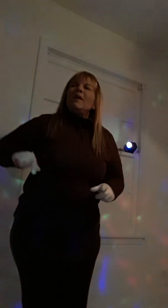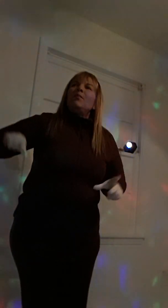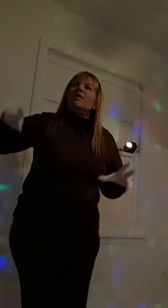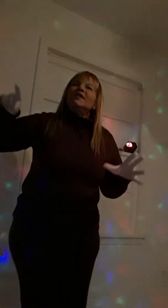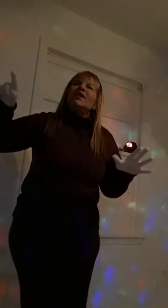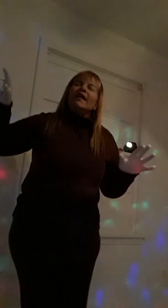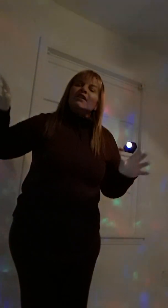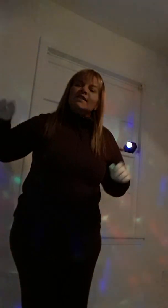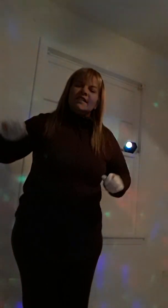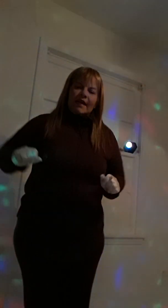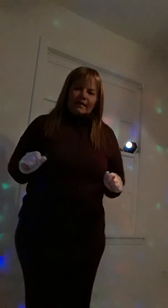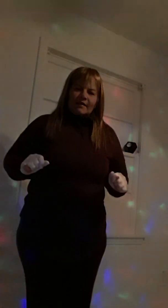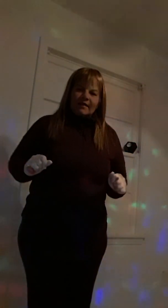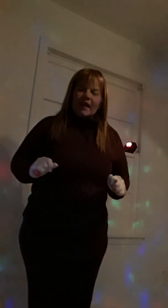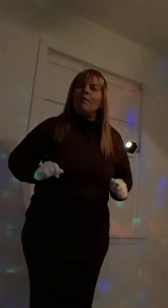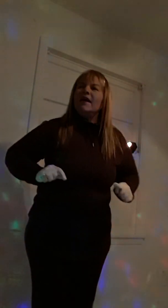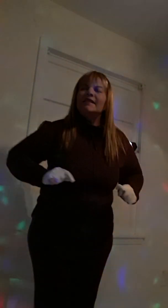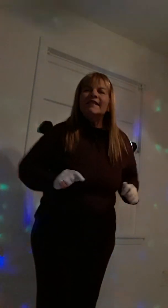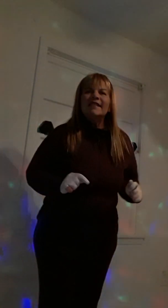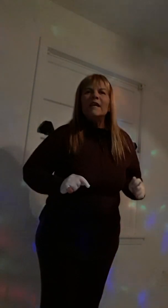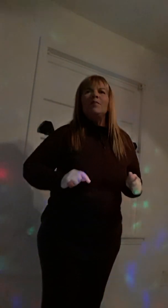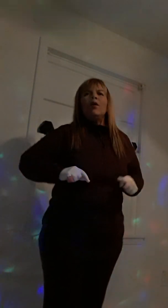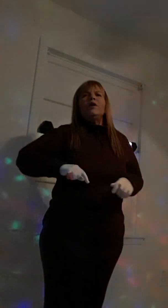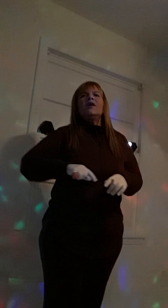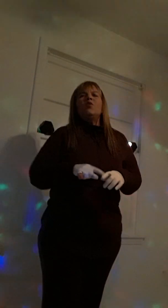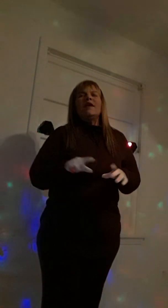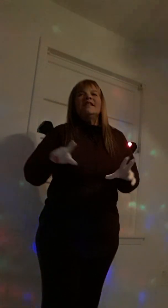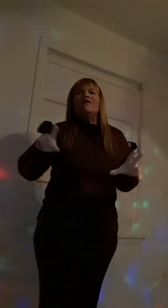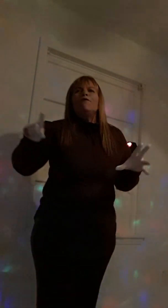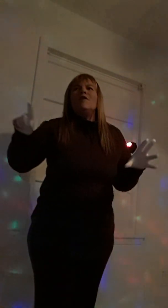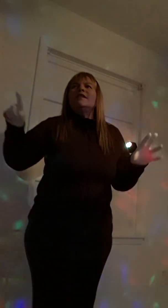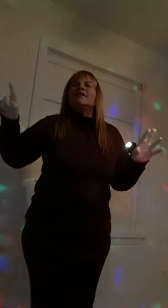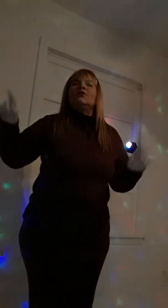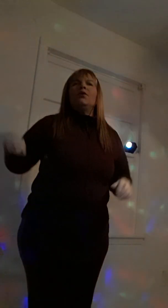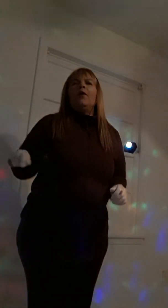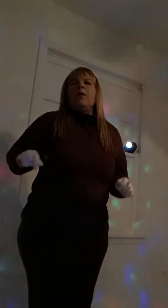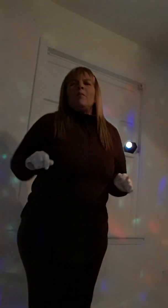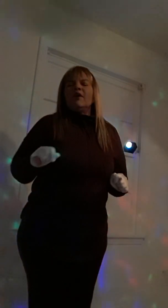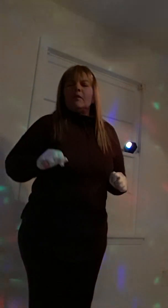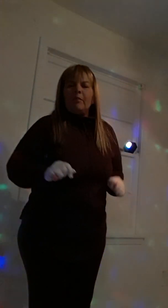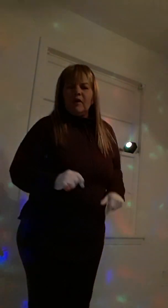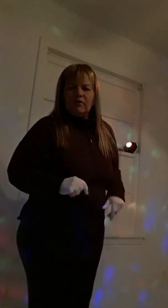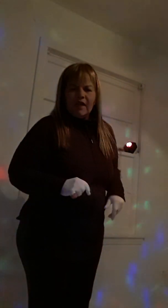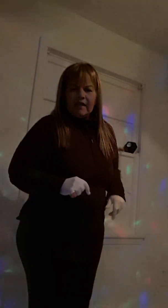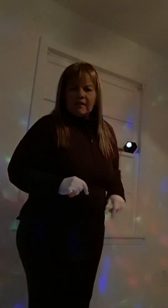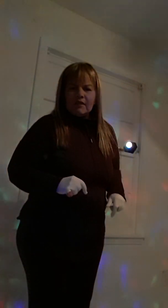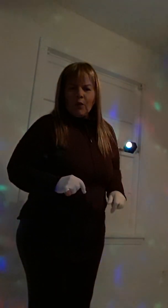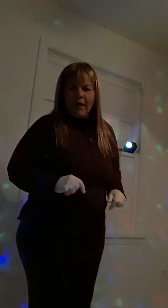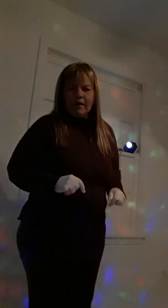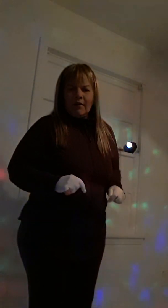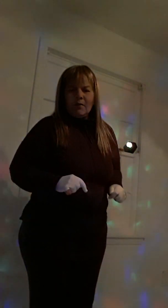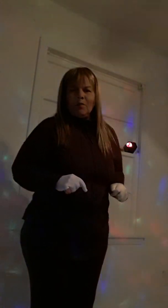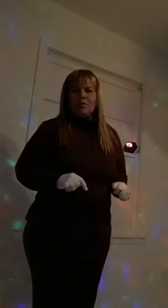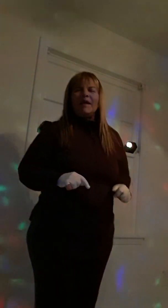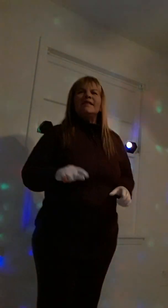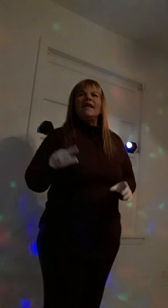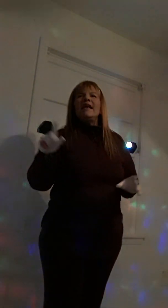people is not interested. It might seem that we're not raising funds to build the buildings, right? Parecería